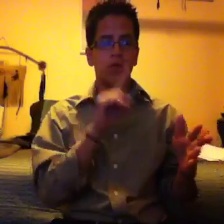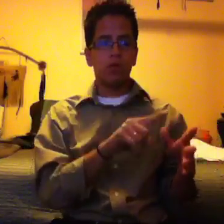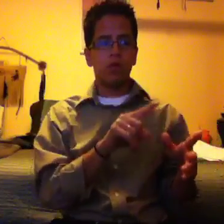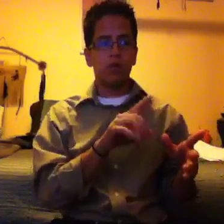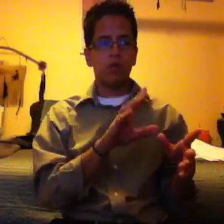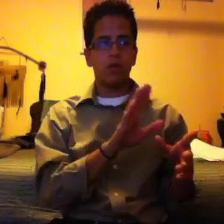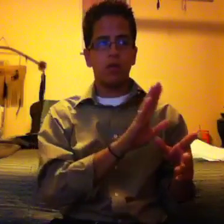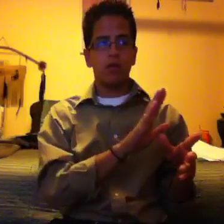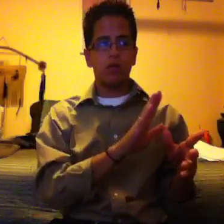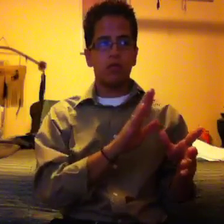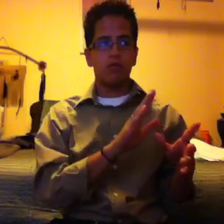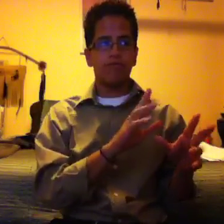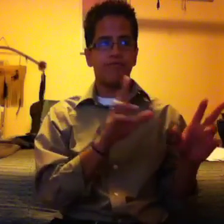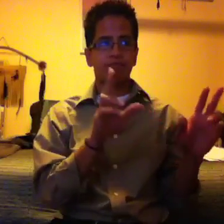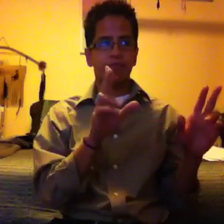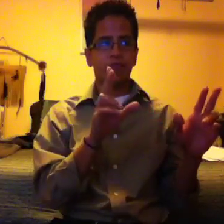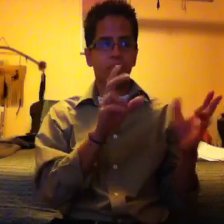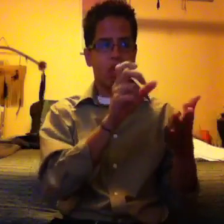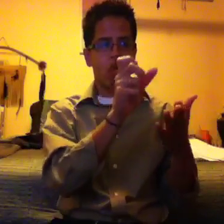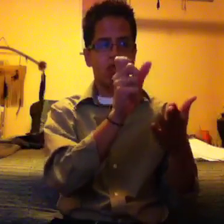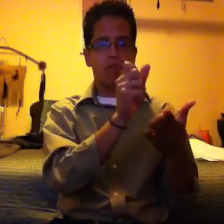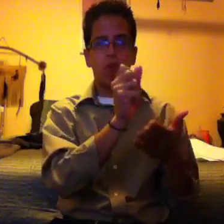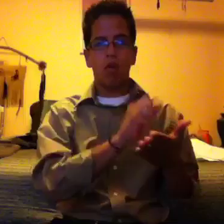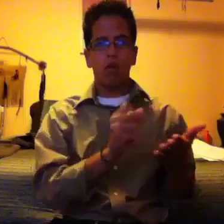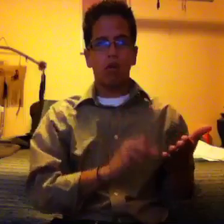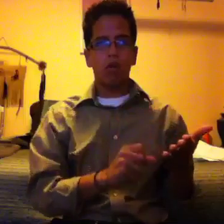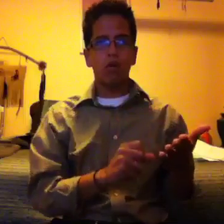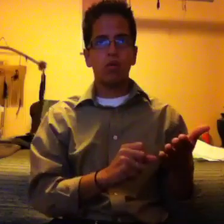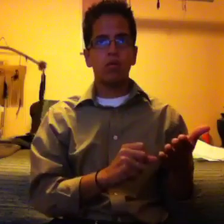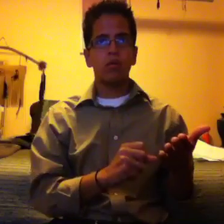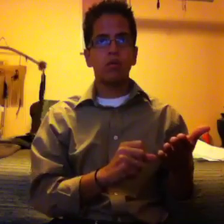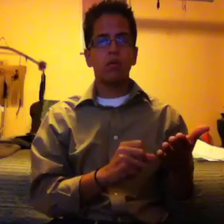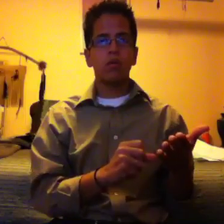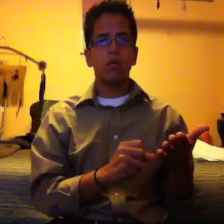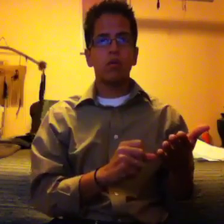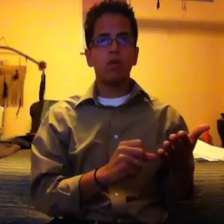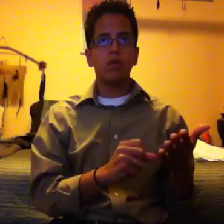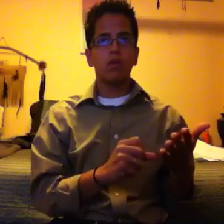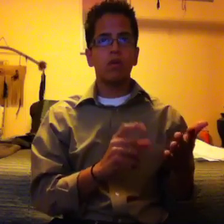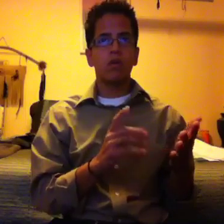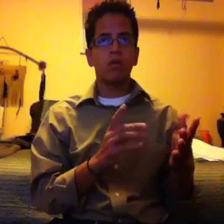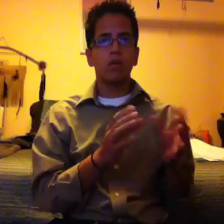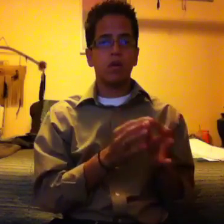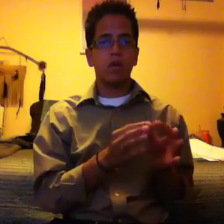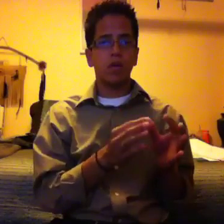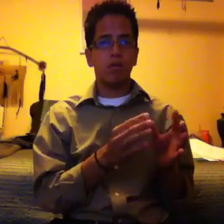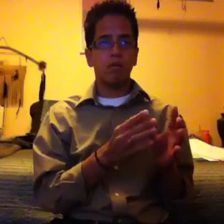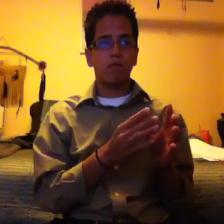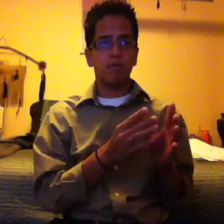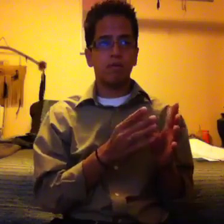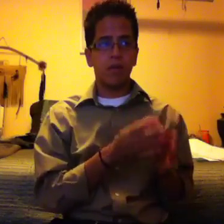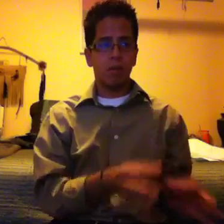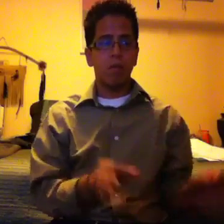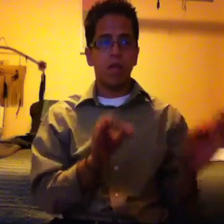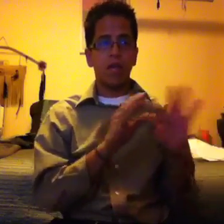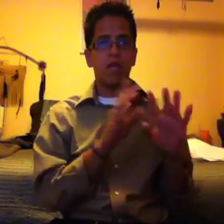of the students write the name of the article and the main idea from the article on the blackboards in the classroom, the author's